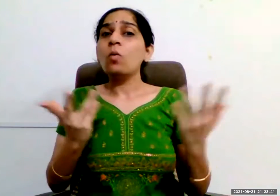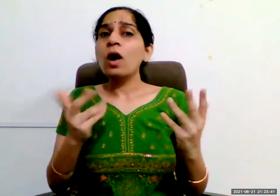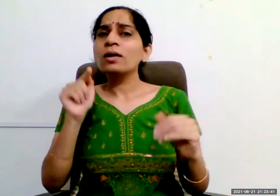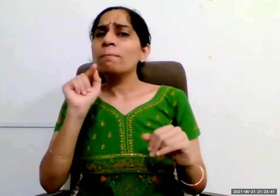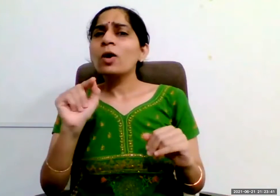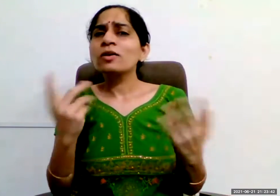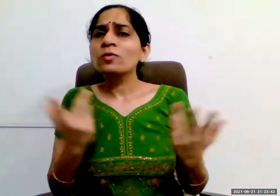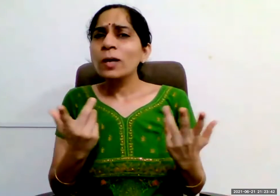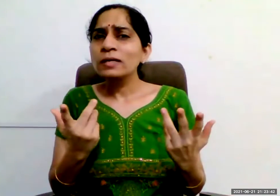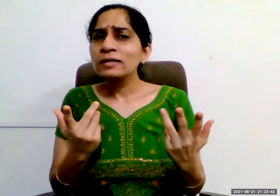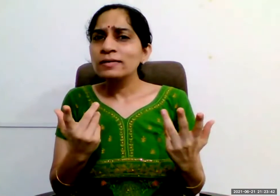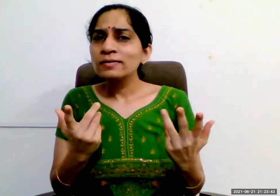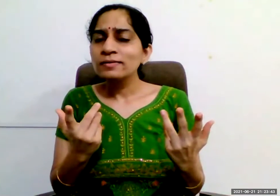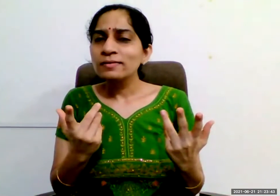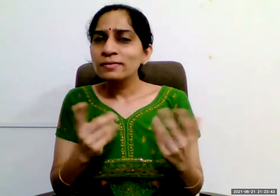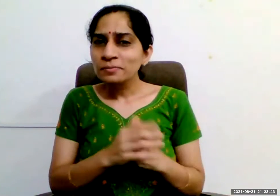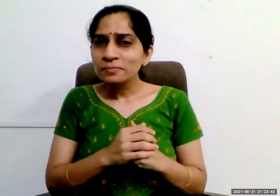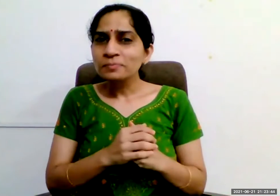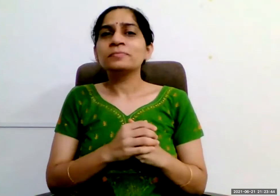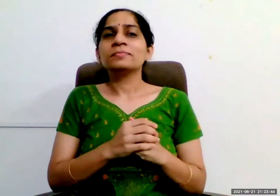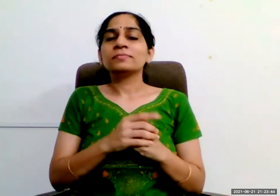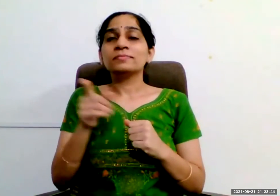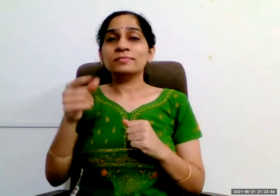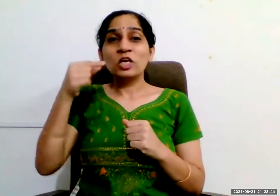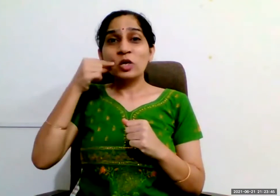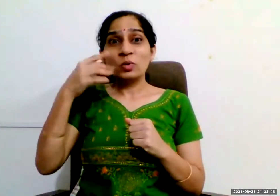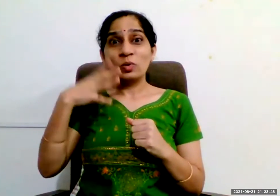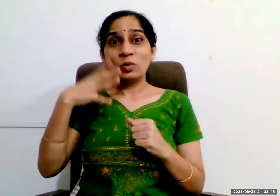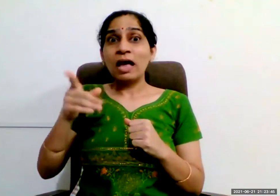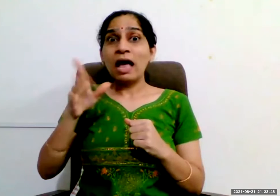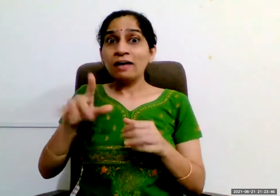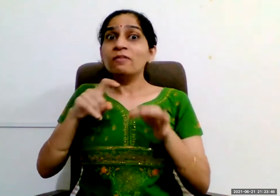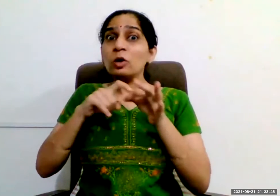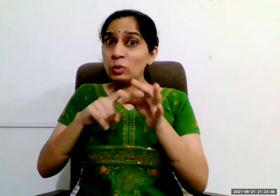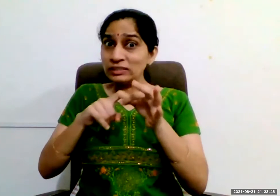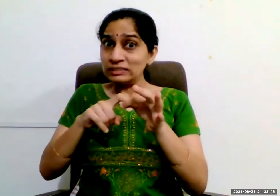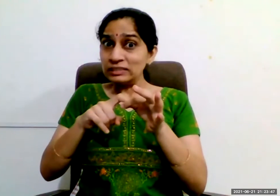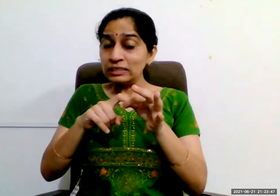And that is, humans ask question, who am I?